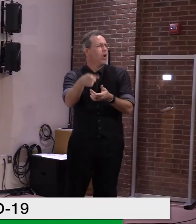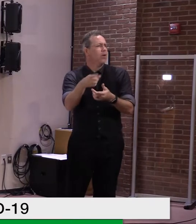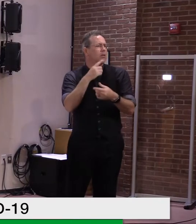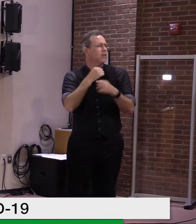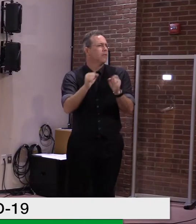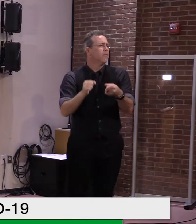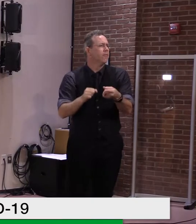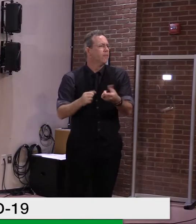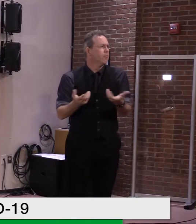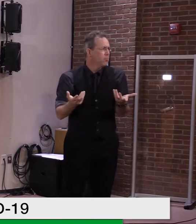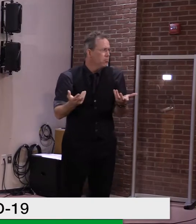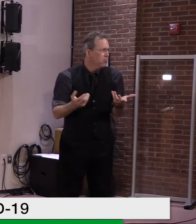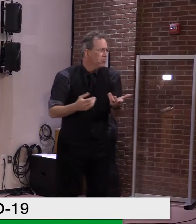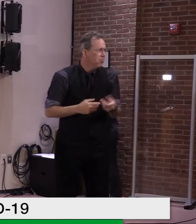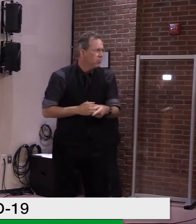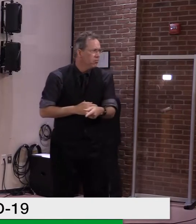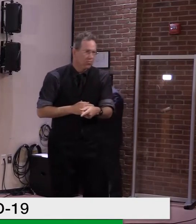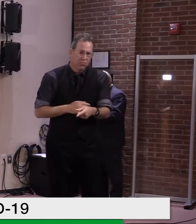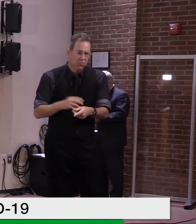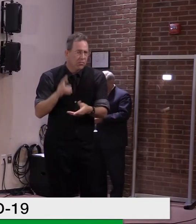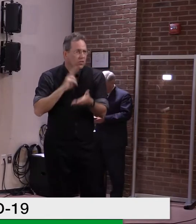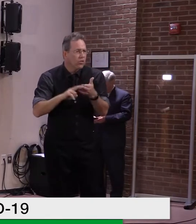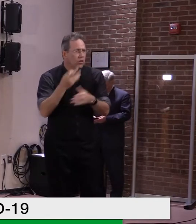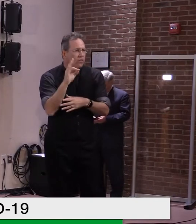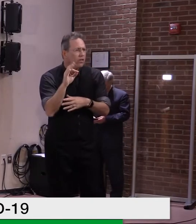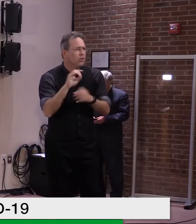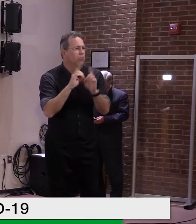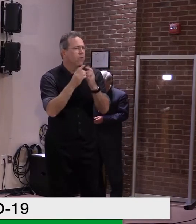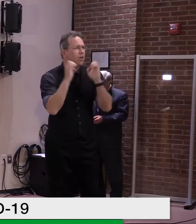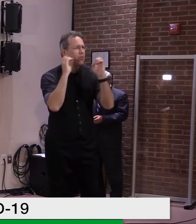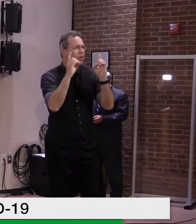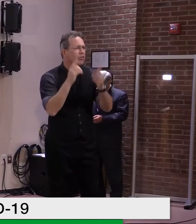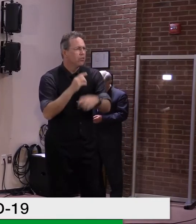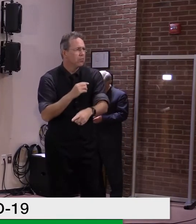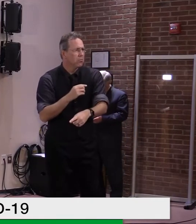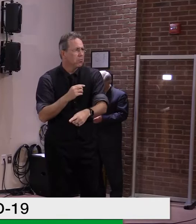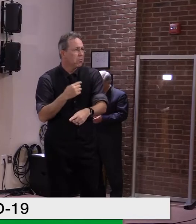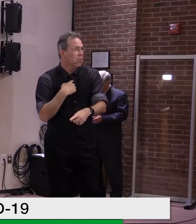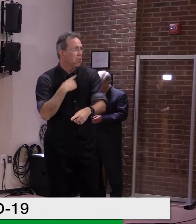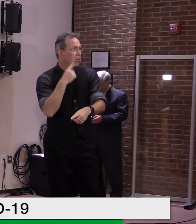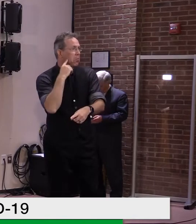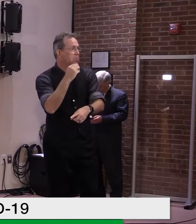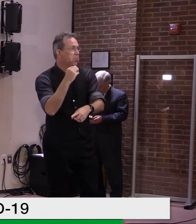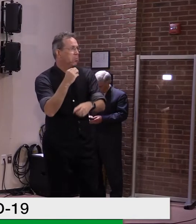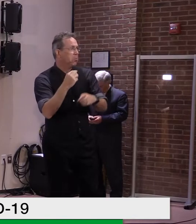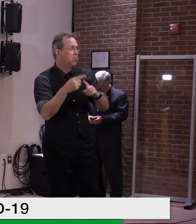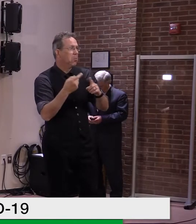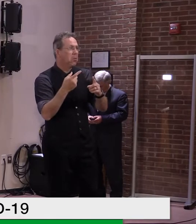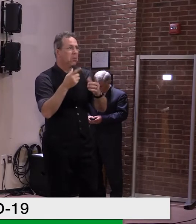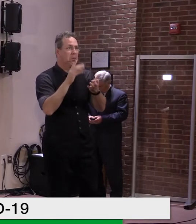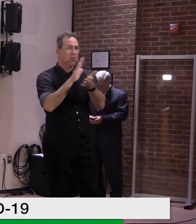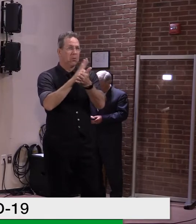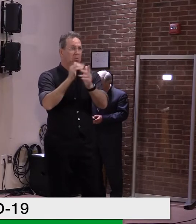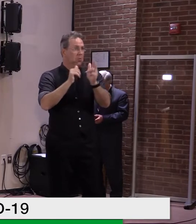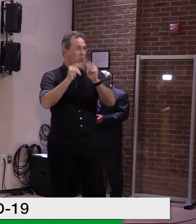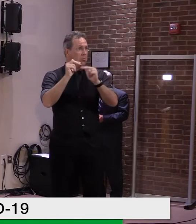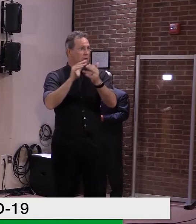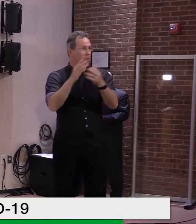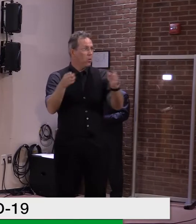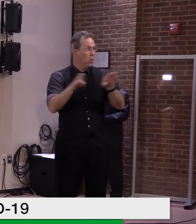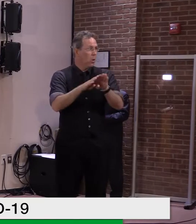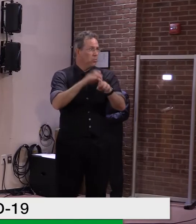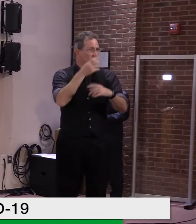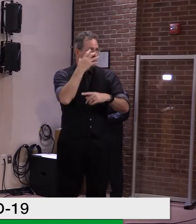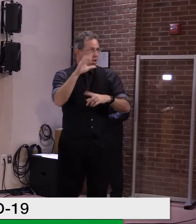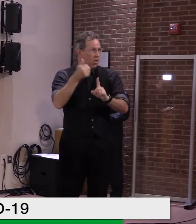Yes, I am, Governor. Stuart, I'm unaware of any schools that have gone to remote learning as a result of the weather. This is pretty typical weather